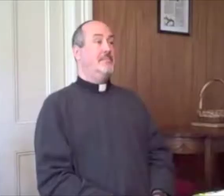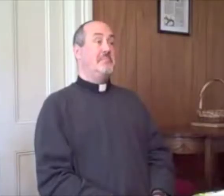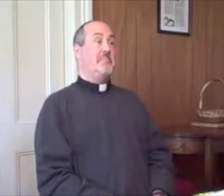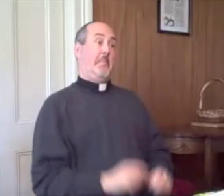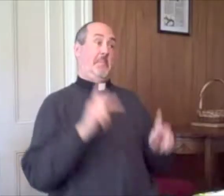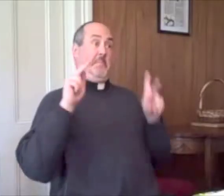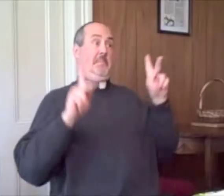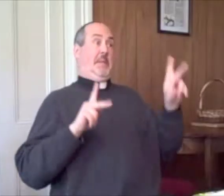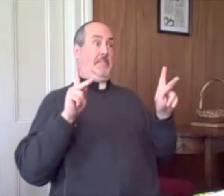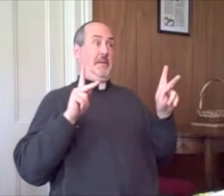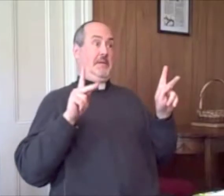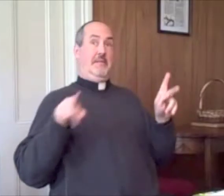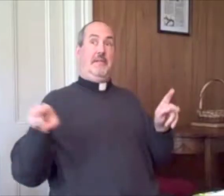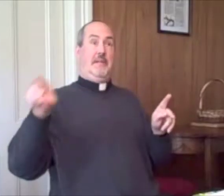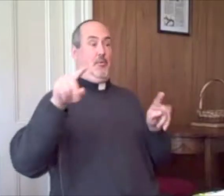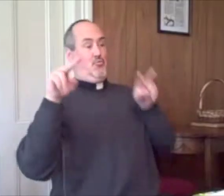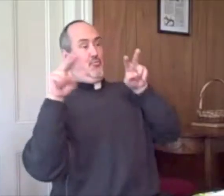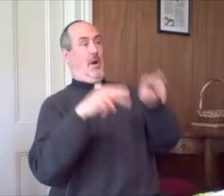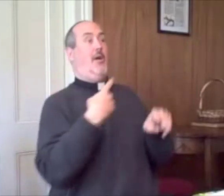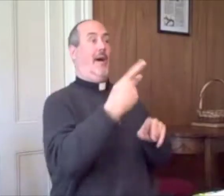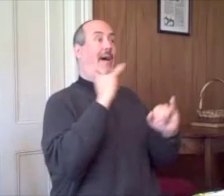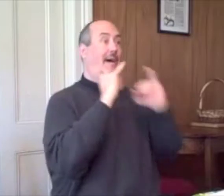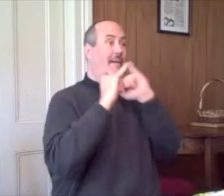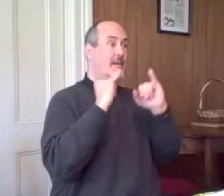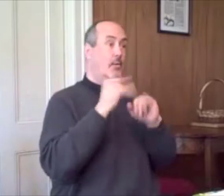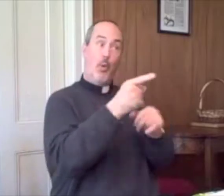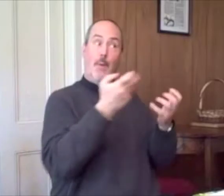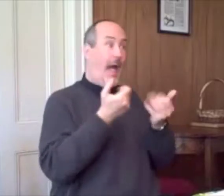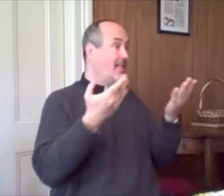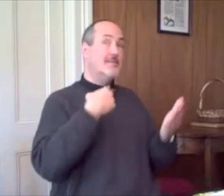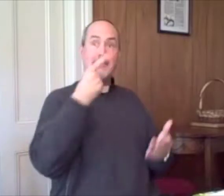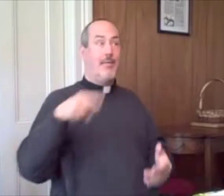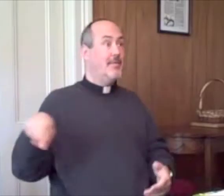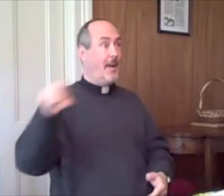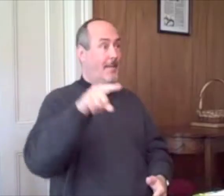Do you have a special message you'd like to share with people who are watching our interview today?